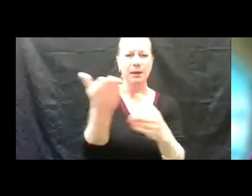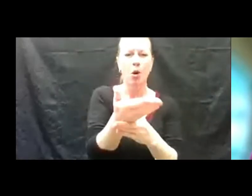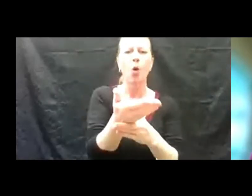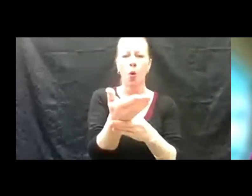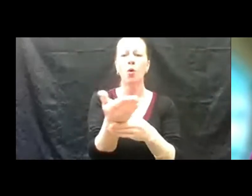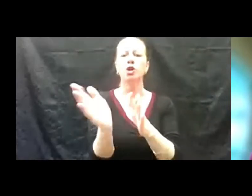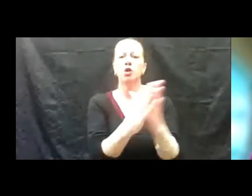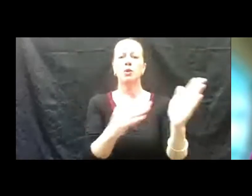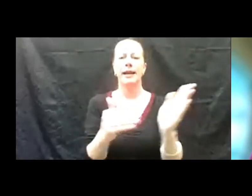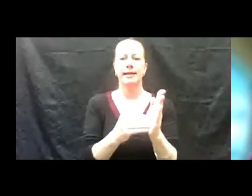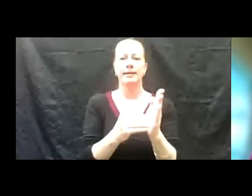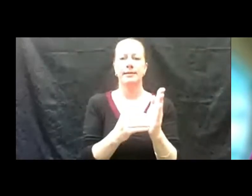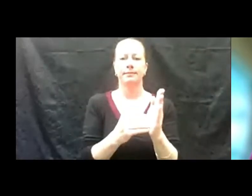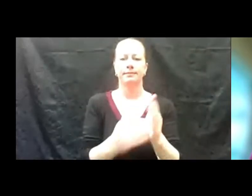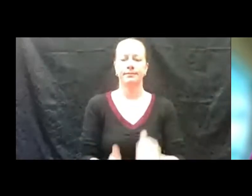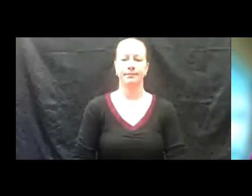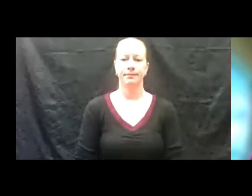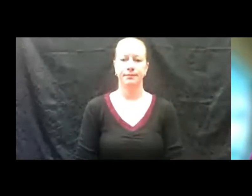New Zealand.